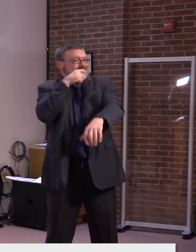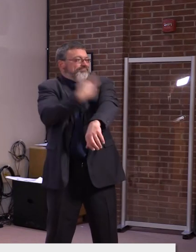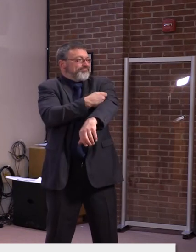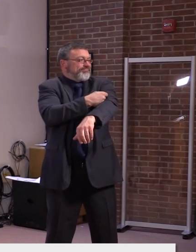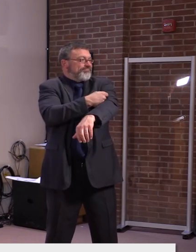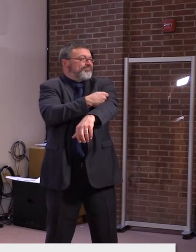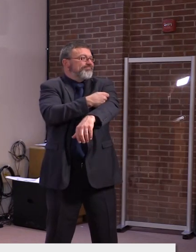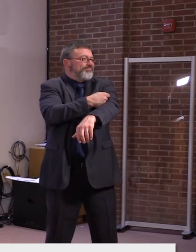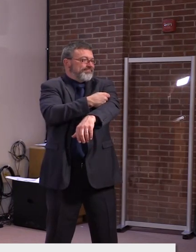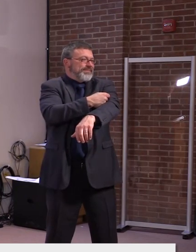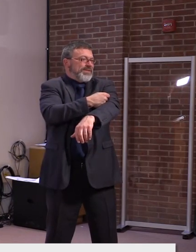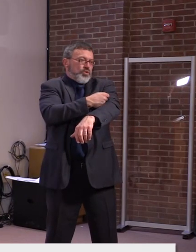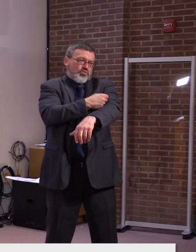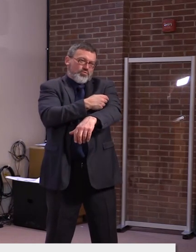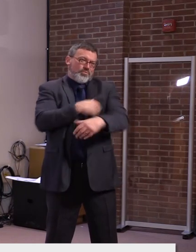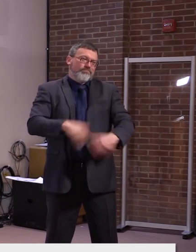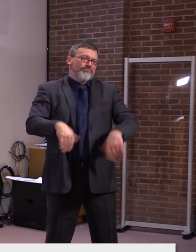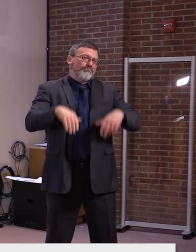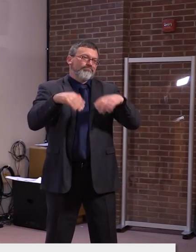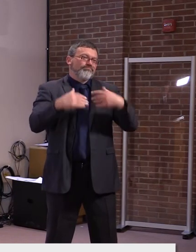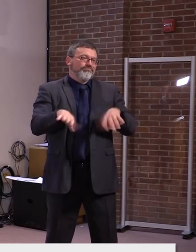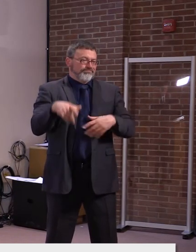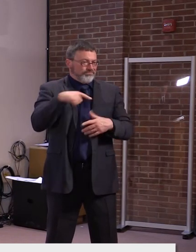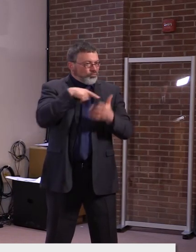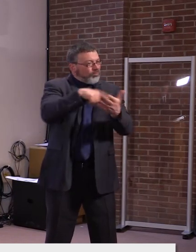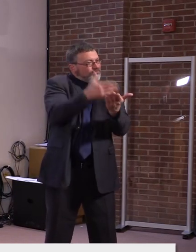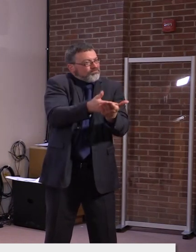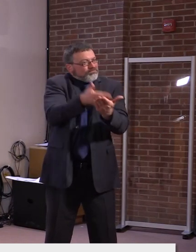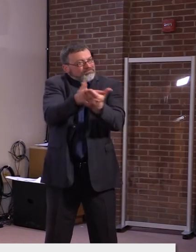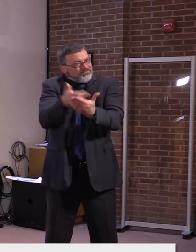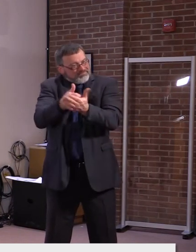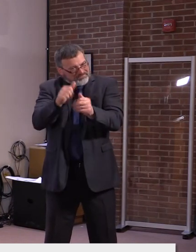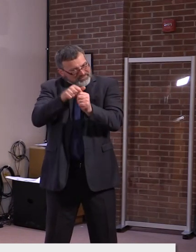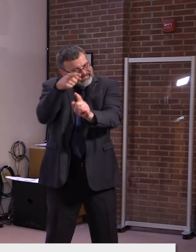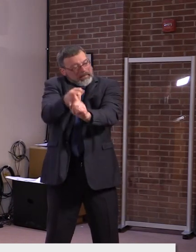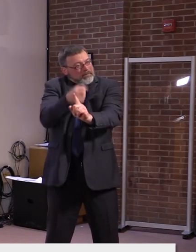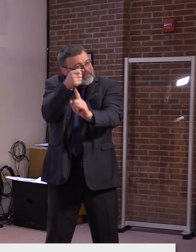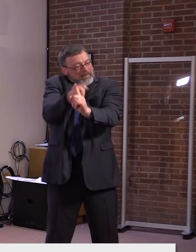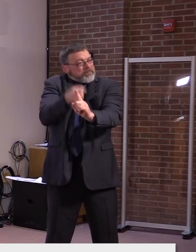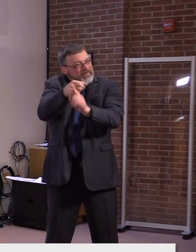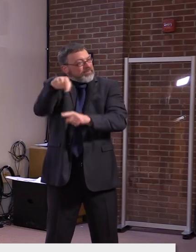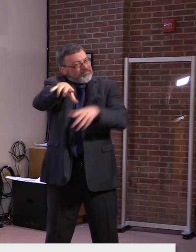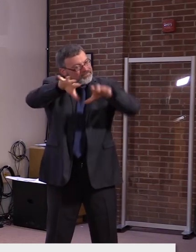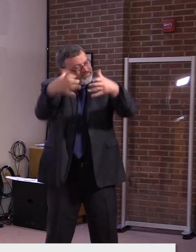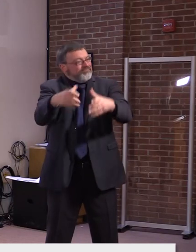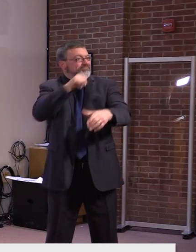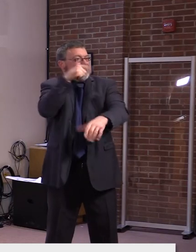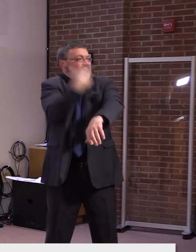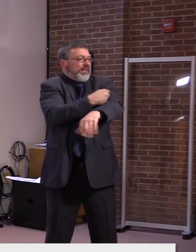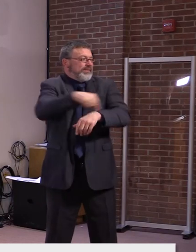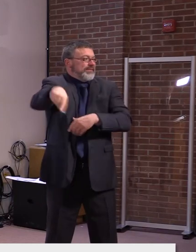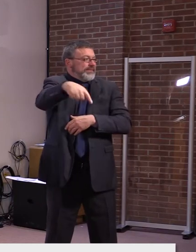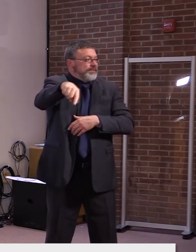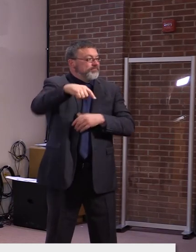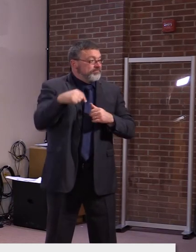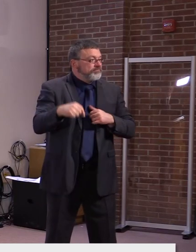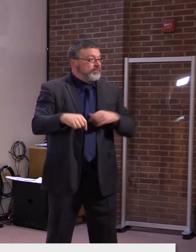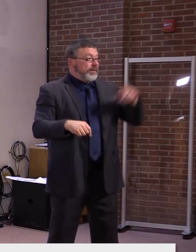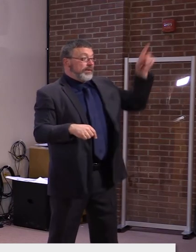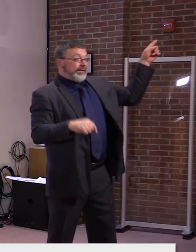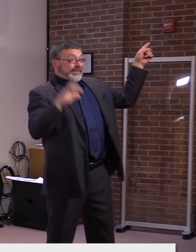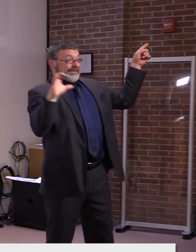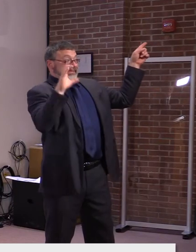not fully vaccinated. Looking at our CDC model, and this is a model for fatalities, which obviously is a